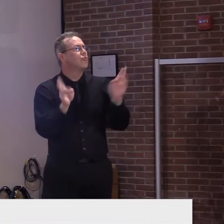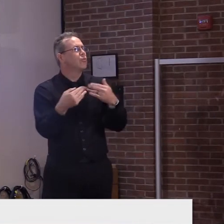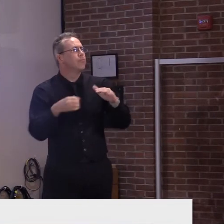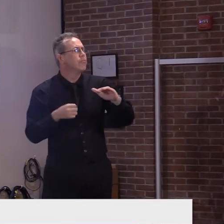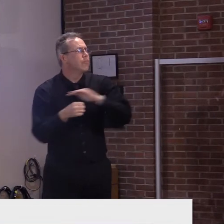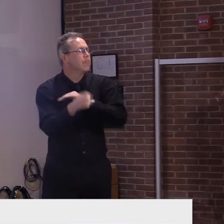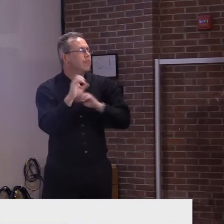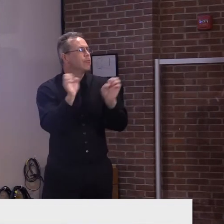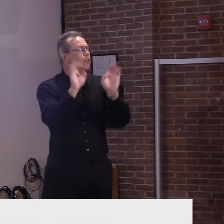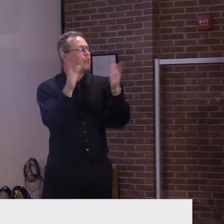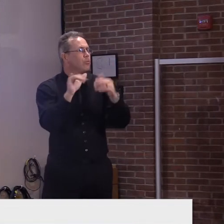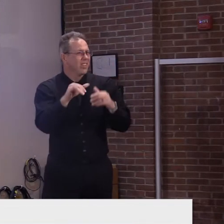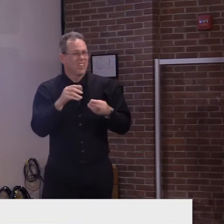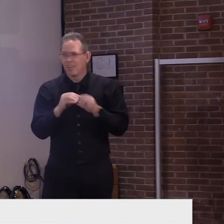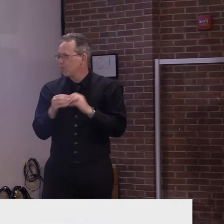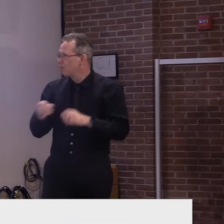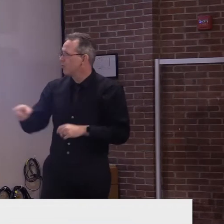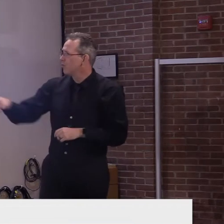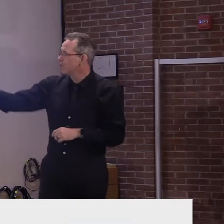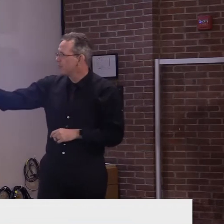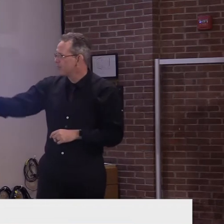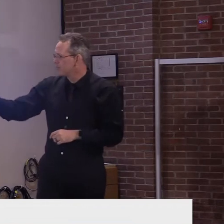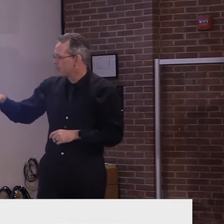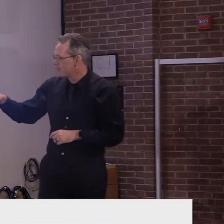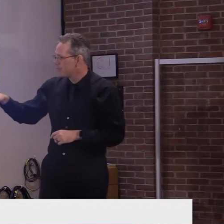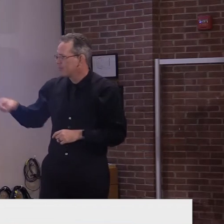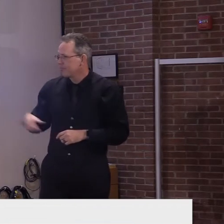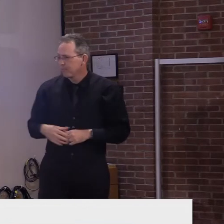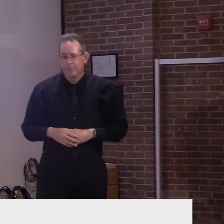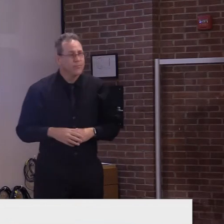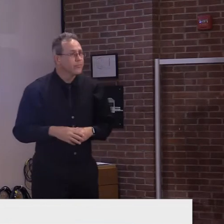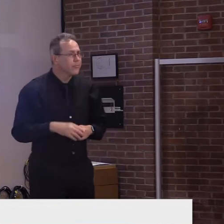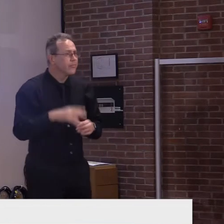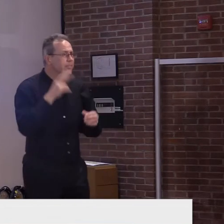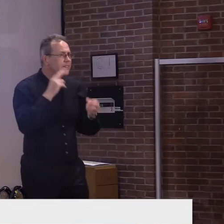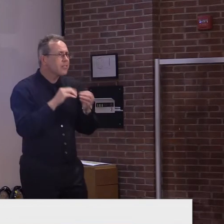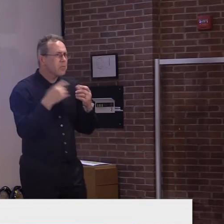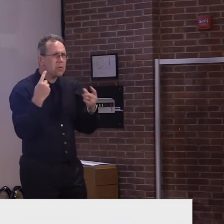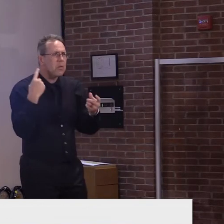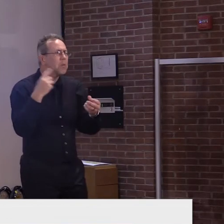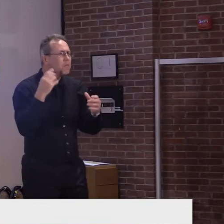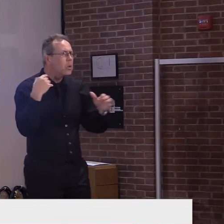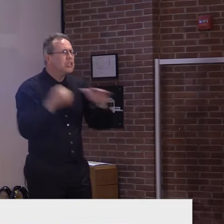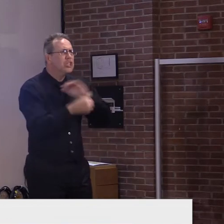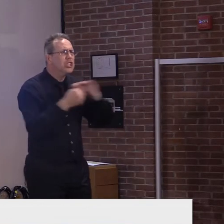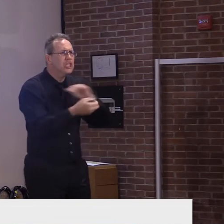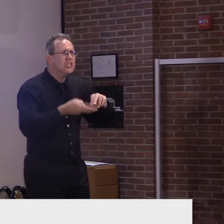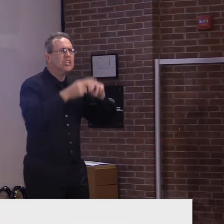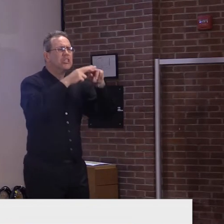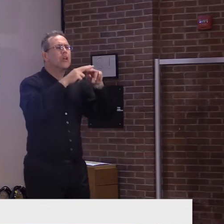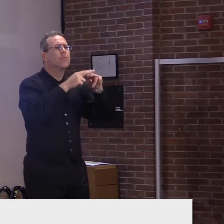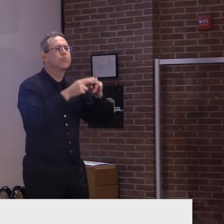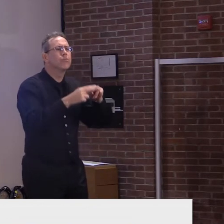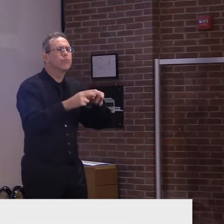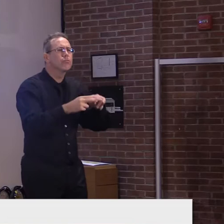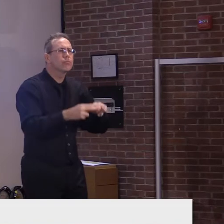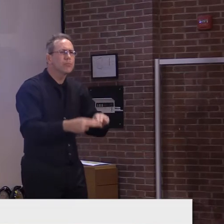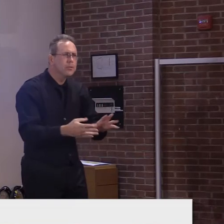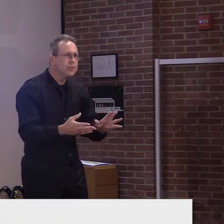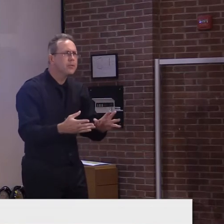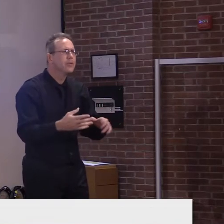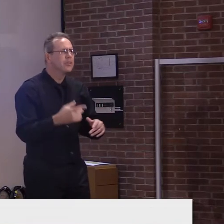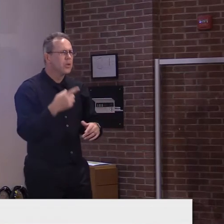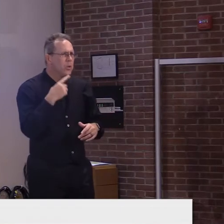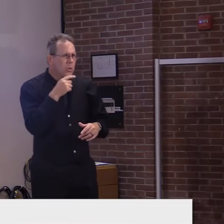last 5 or 6 days. And similarly, the percentage of individuals who are not fully vaccinated continues to